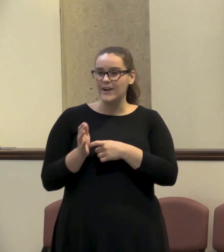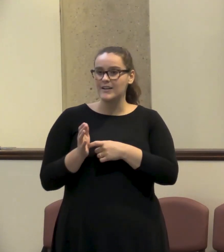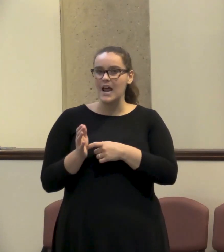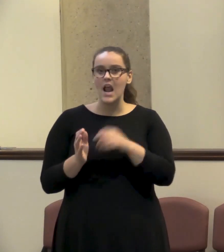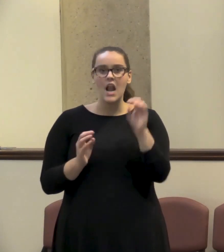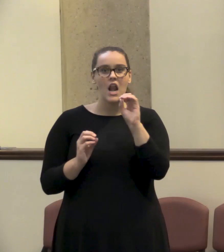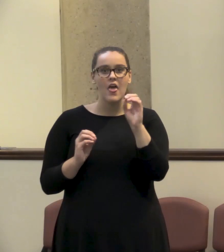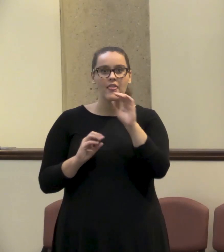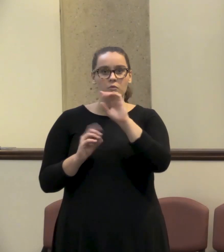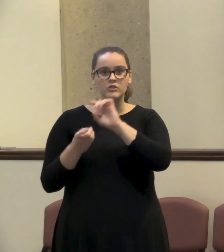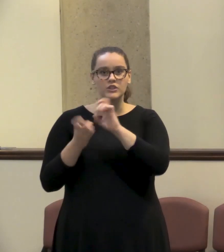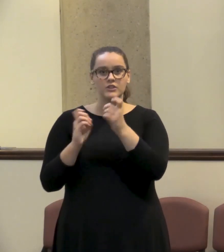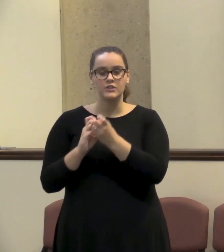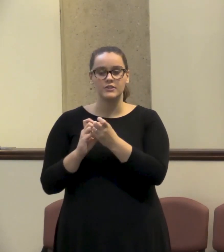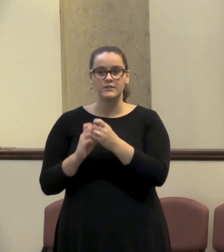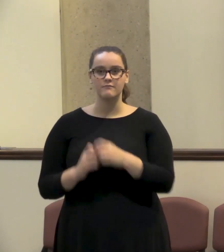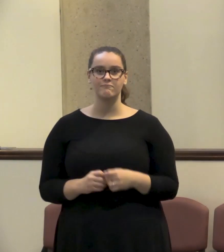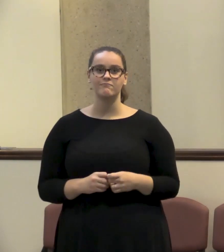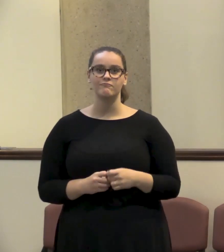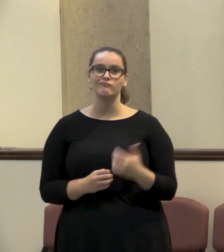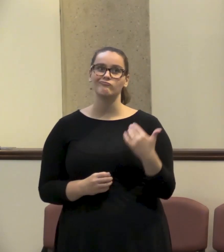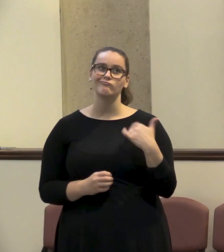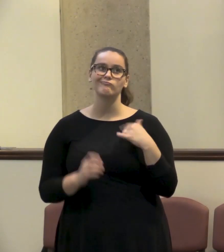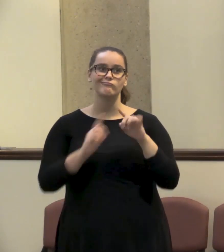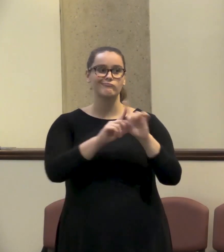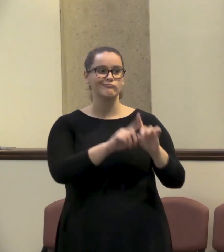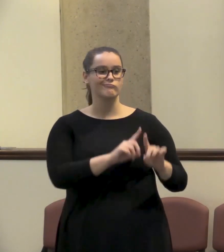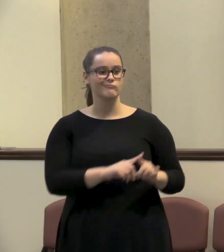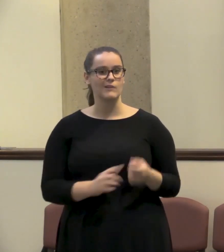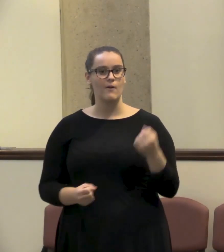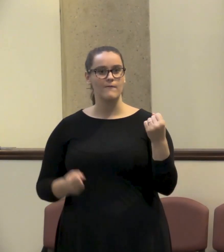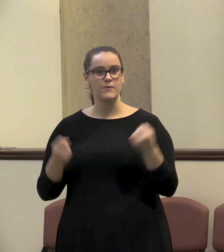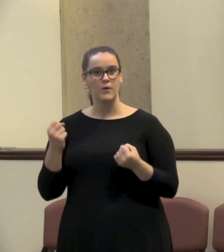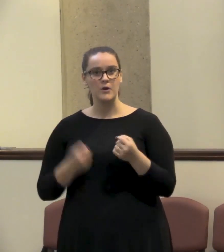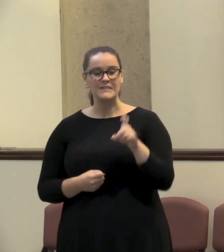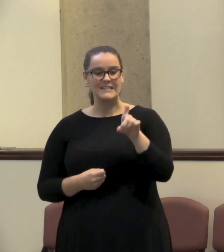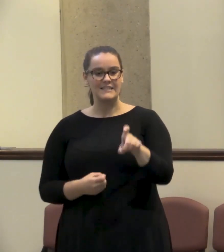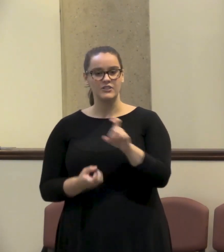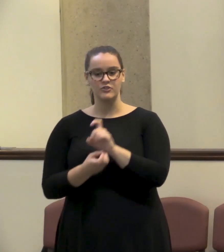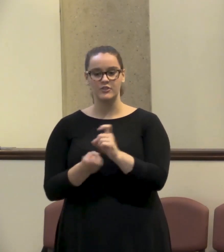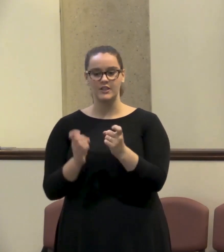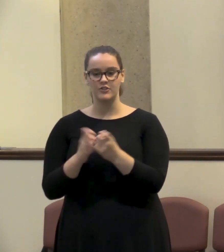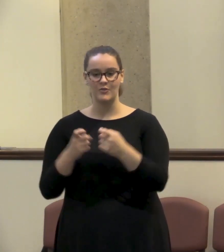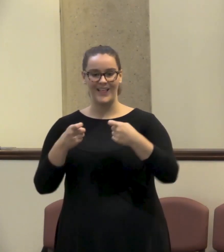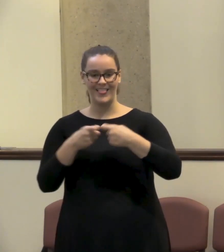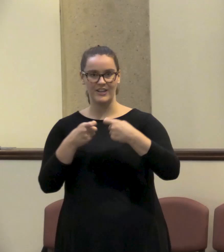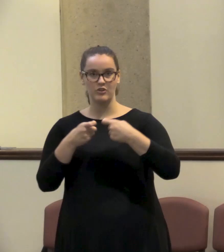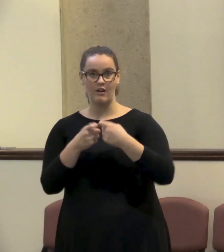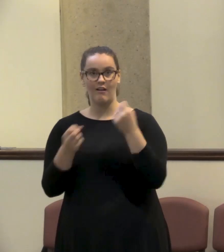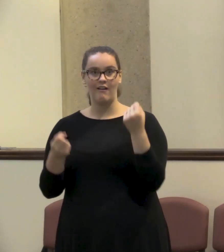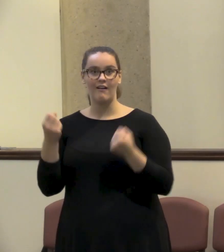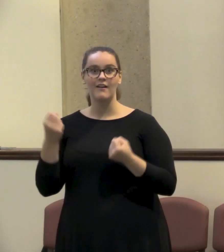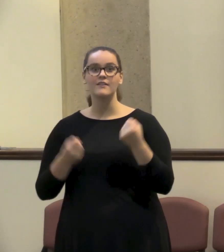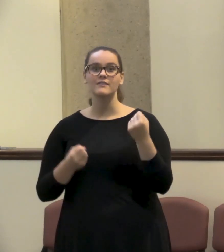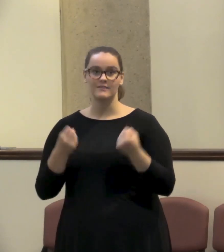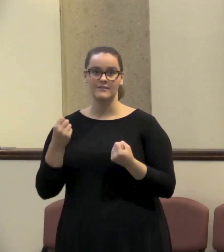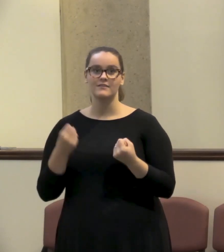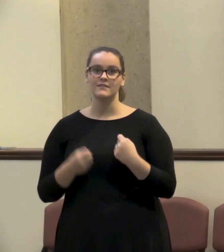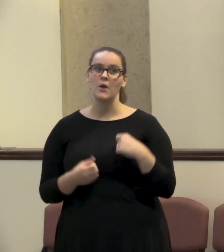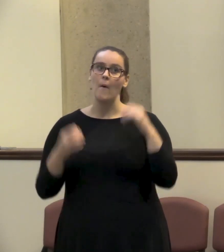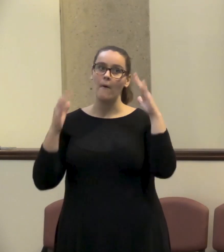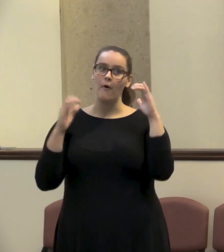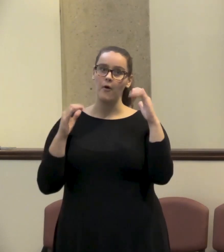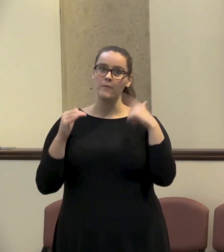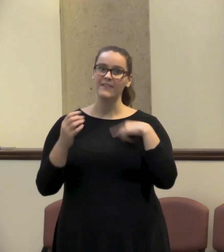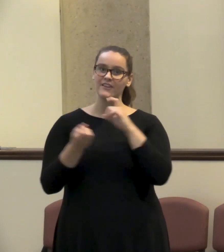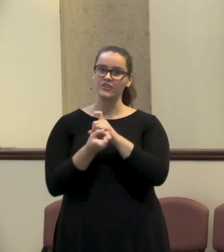We've got a fleet of vehicles. We've got to turn this into an electric fleet as quickly as we can. We've got to hope that there's a